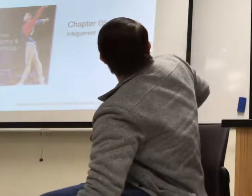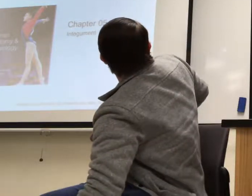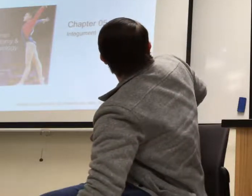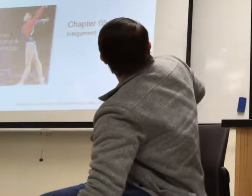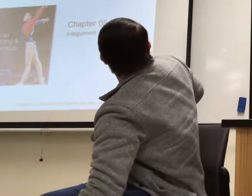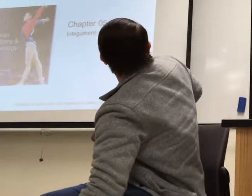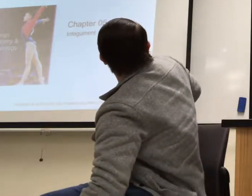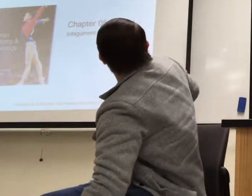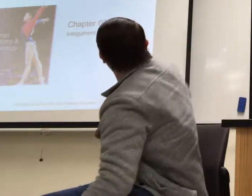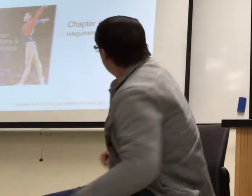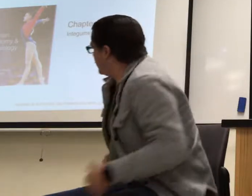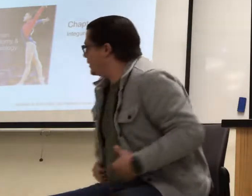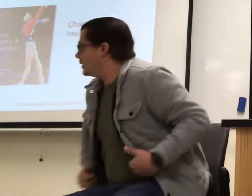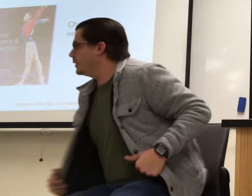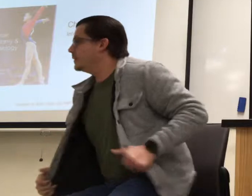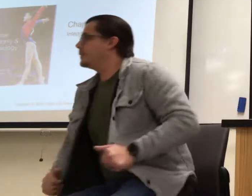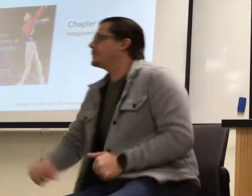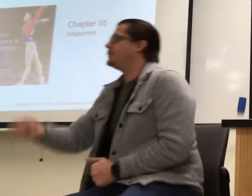nails,